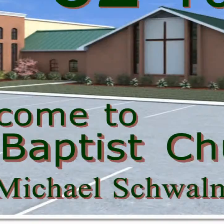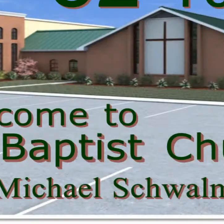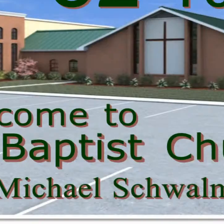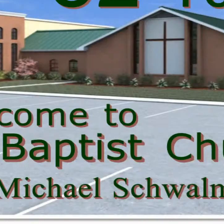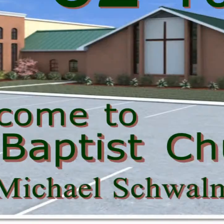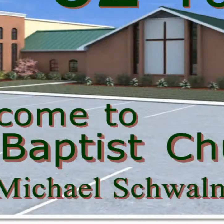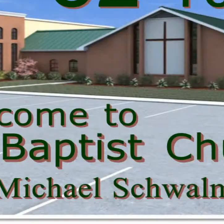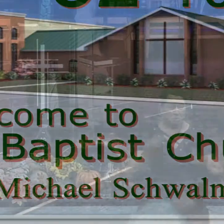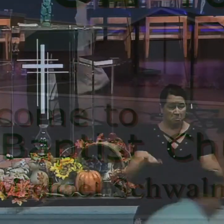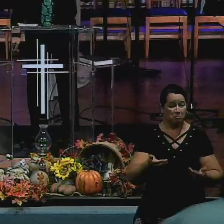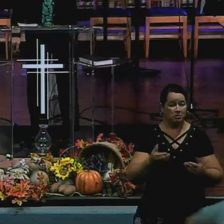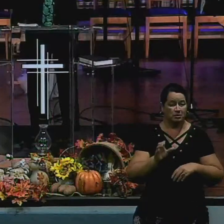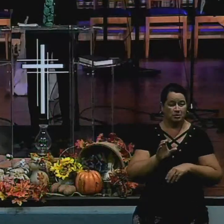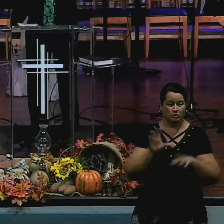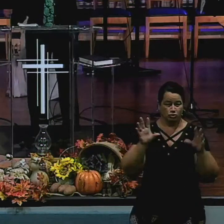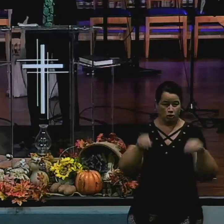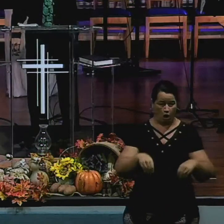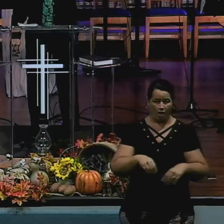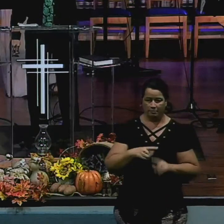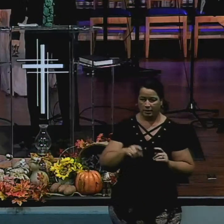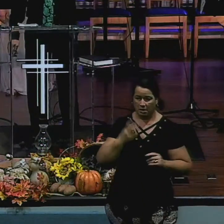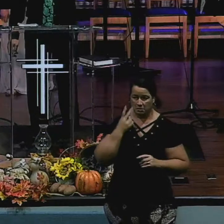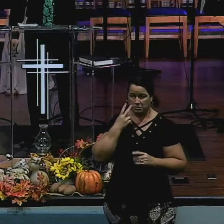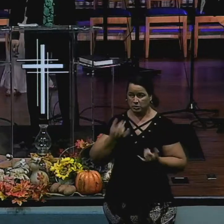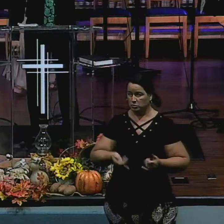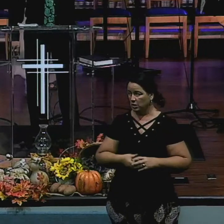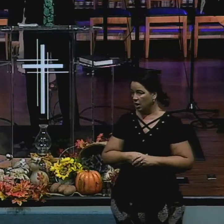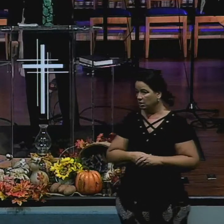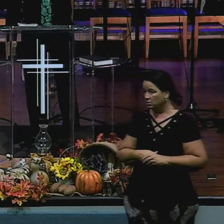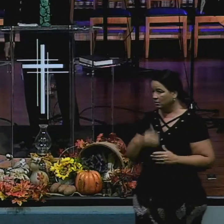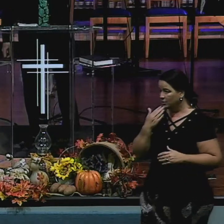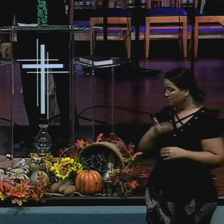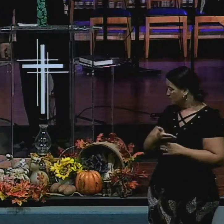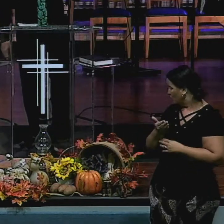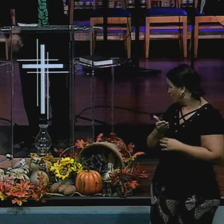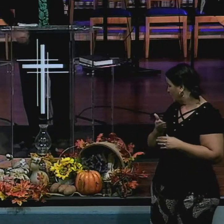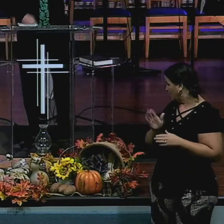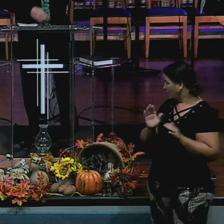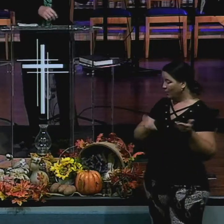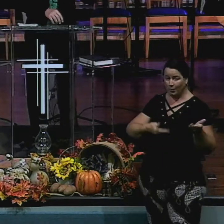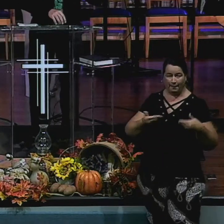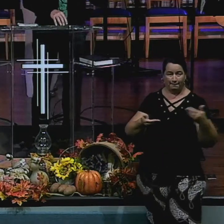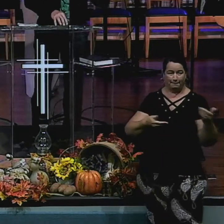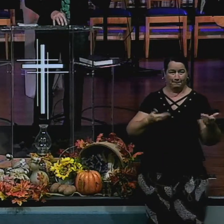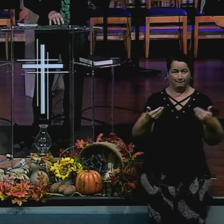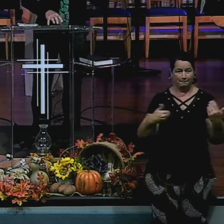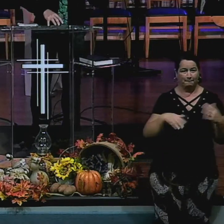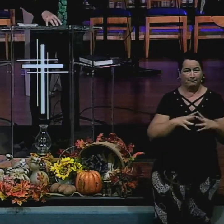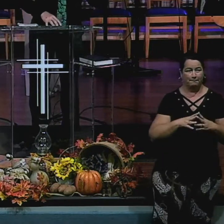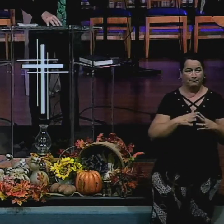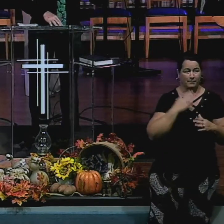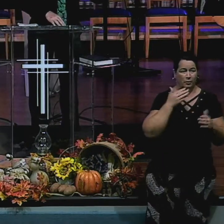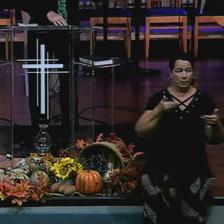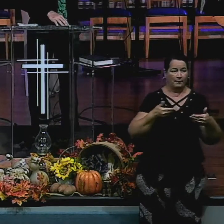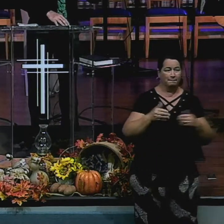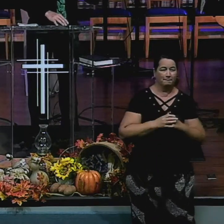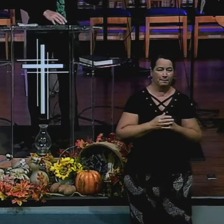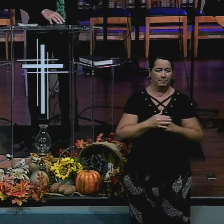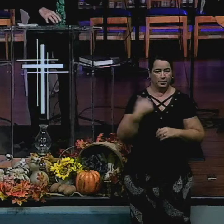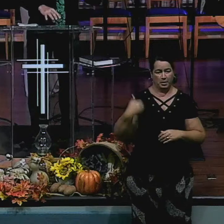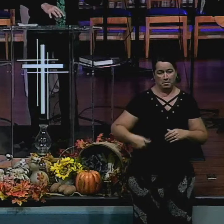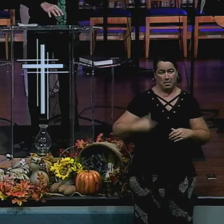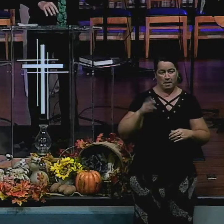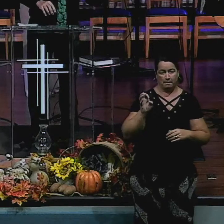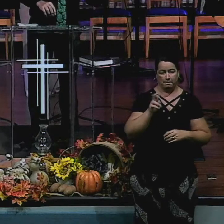Good morning, Centerview. Great to have you here this morning. I'd like to welcome you to our 11 o'clock service. For those who know me, I'm